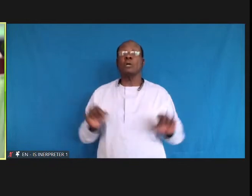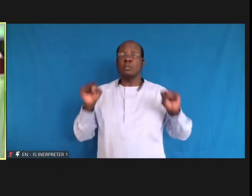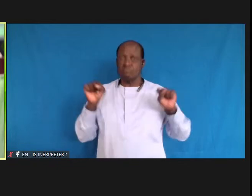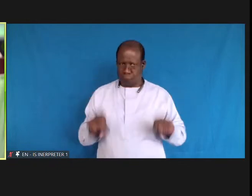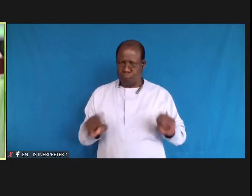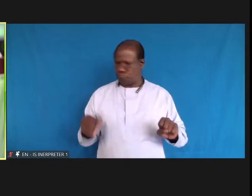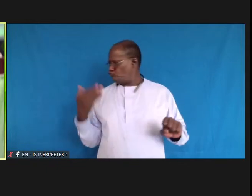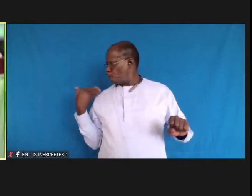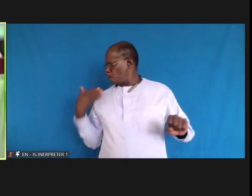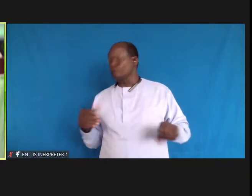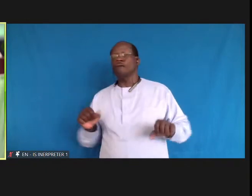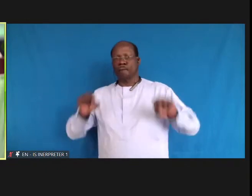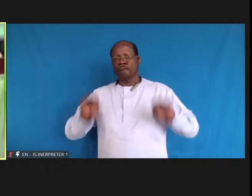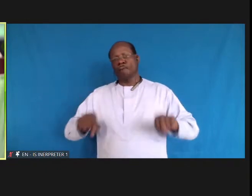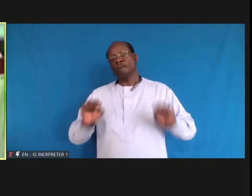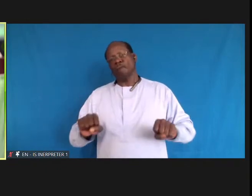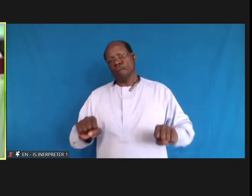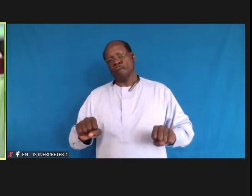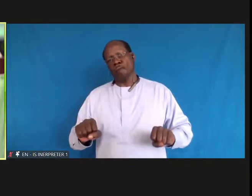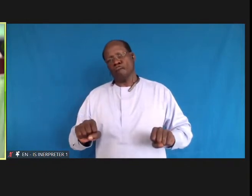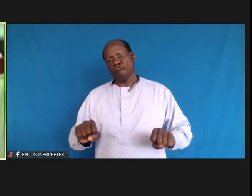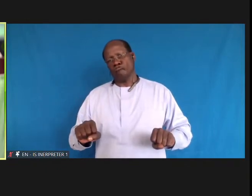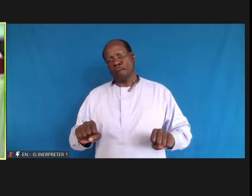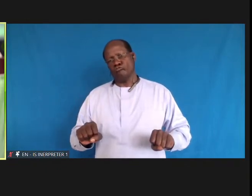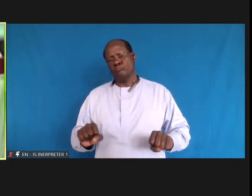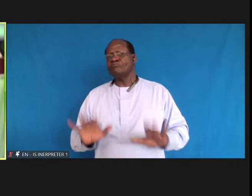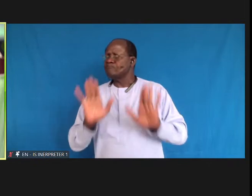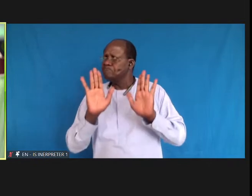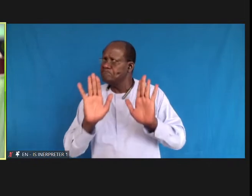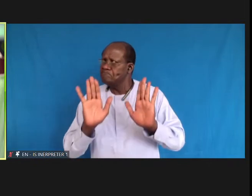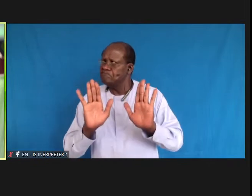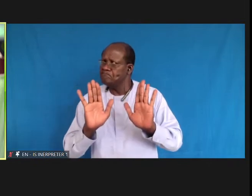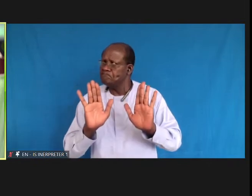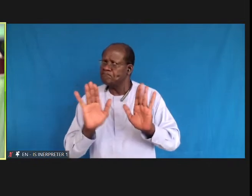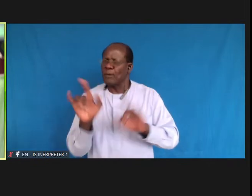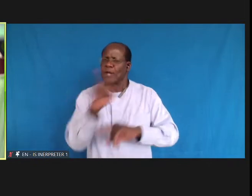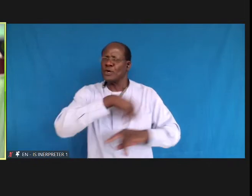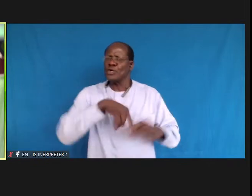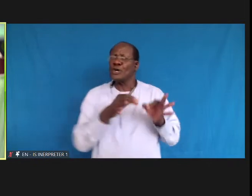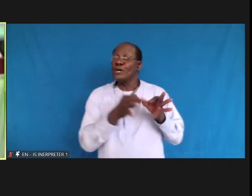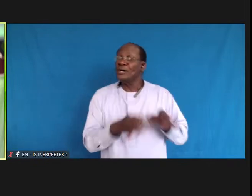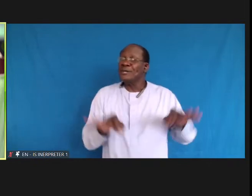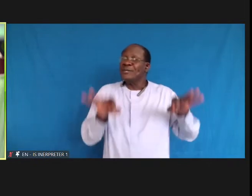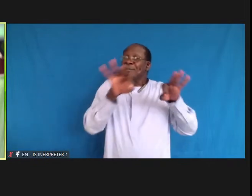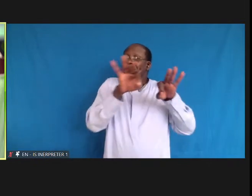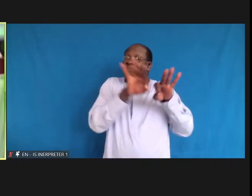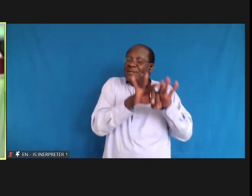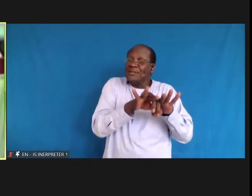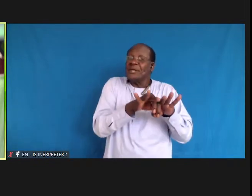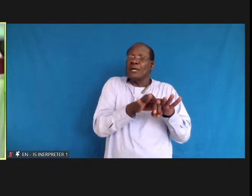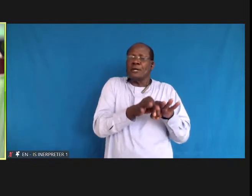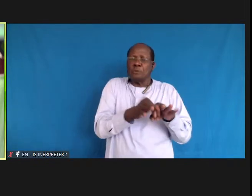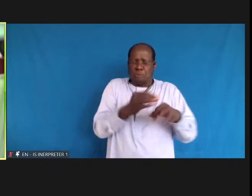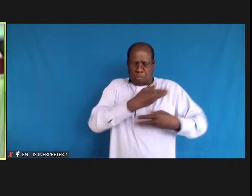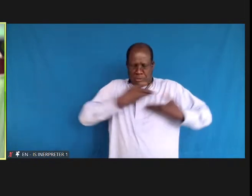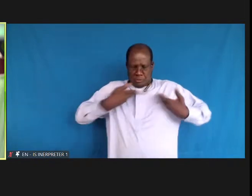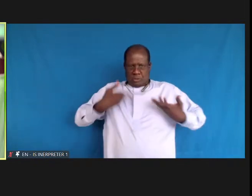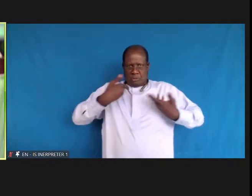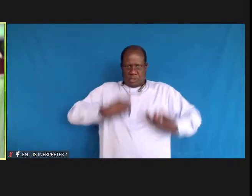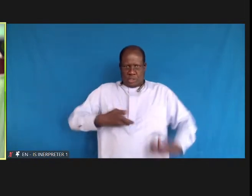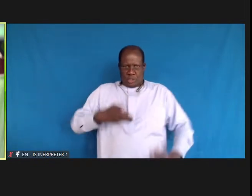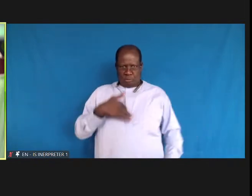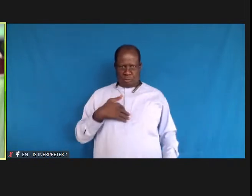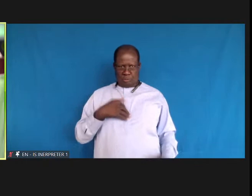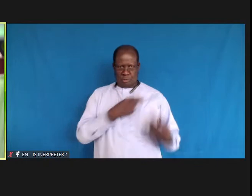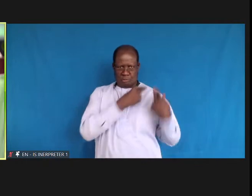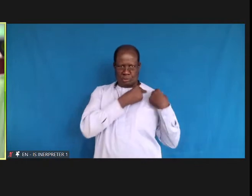with. And also, very importantly, I am also not talking here as a capacity of myself and the organization that I